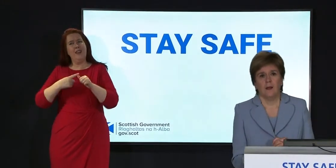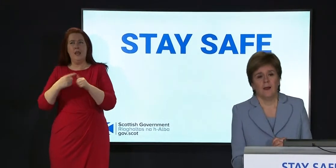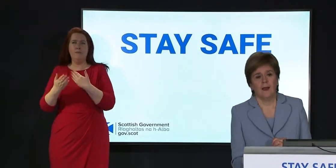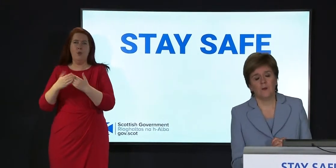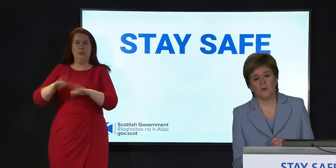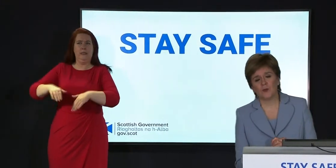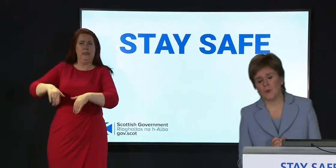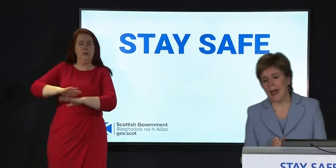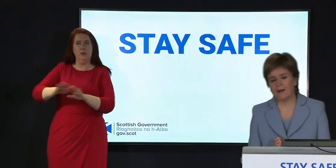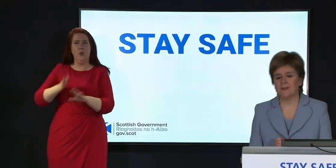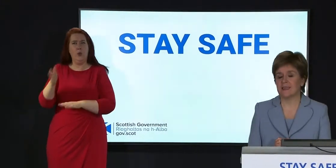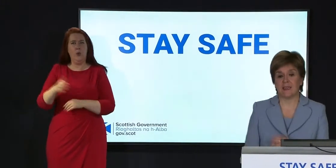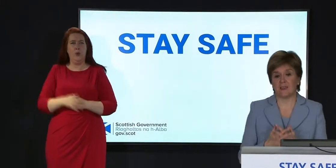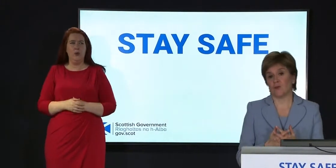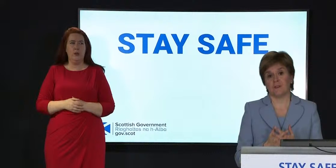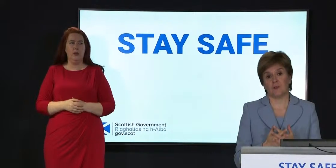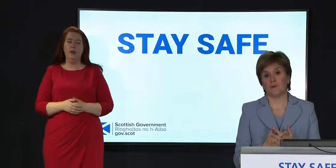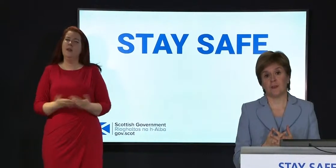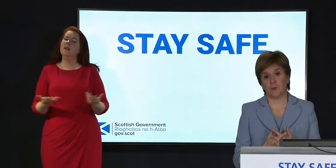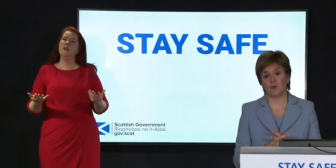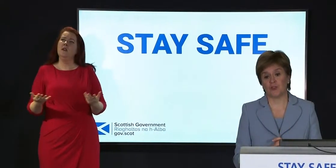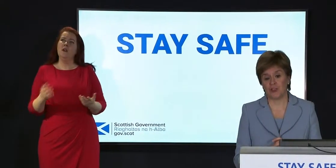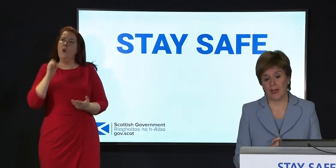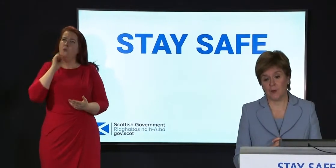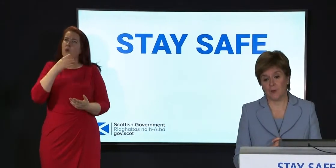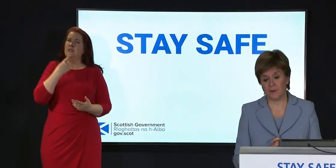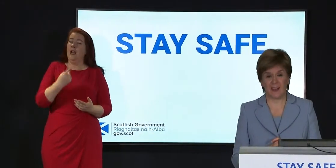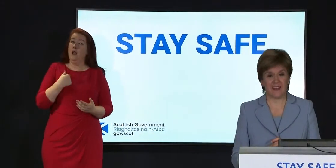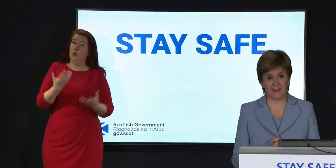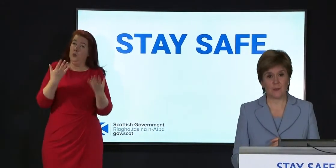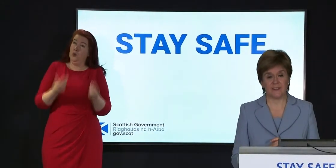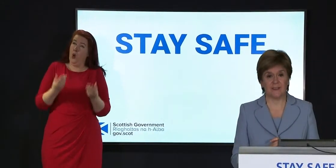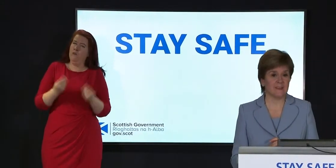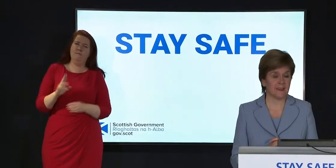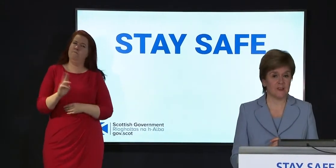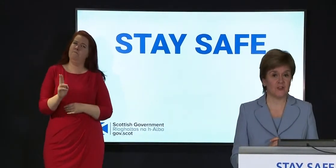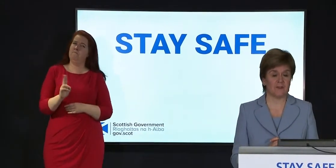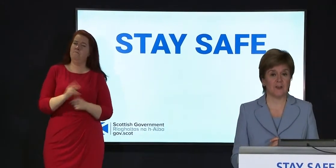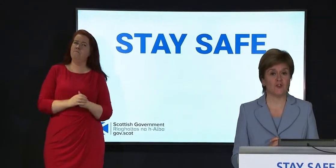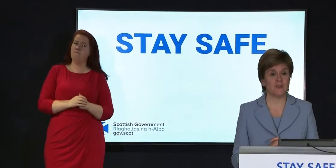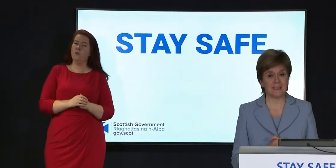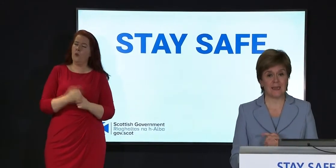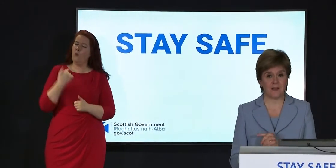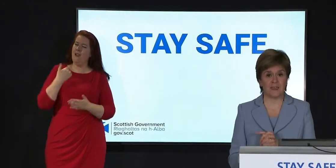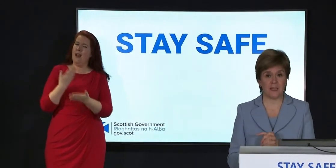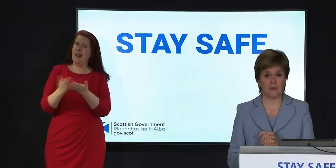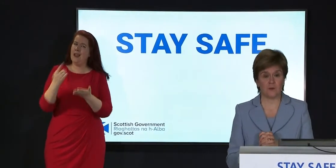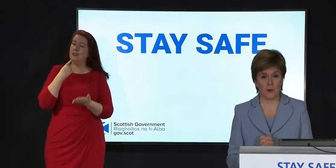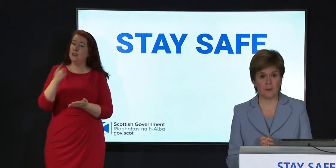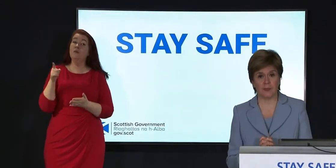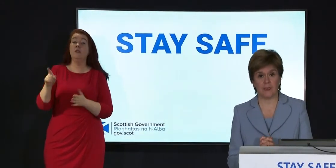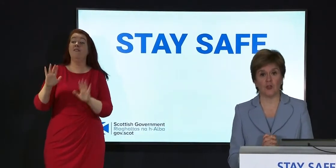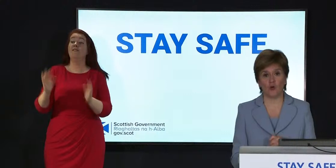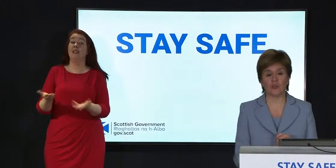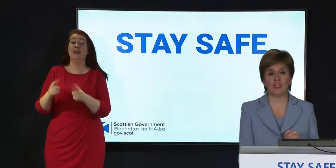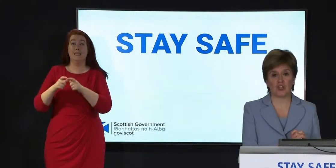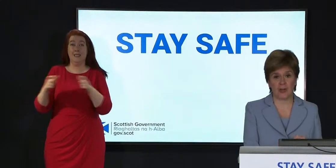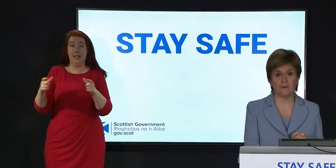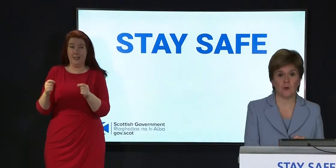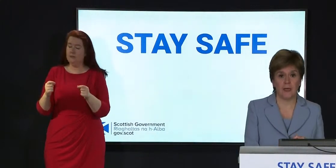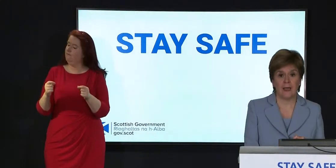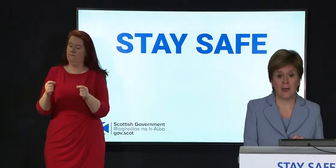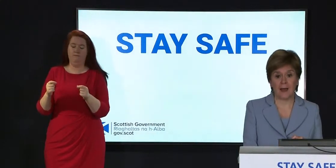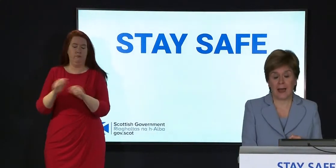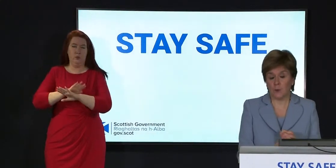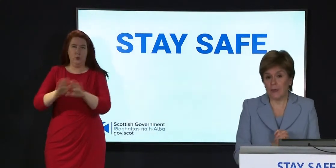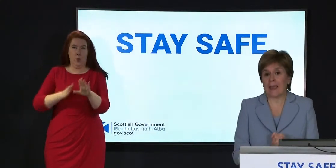travelling? Look, we haven't taken a softly approach. We were very explicit in saying to fans who didn't have tickets for Wembley not to